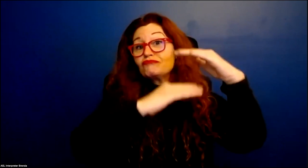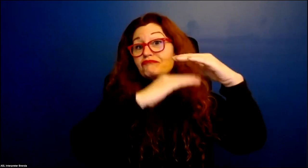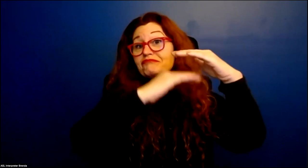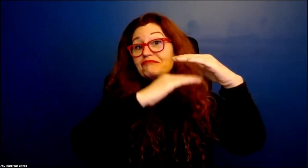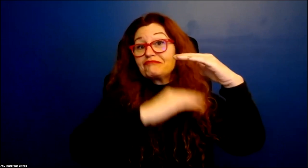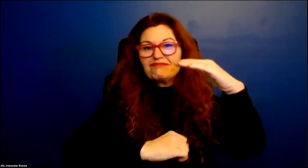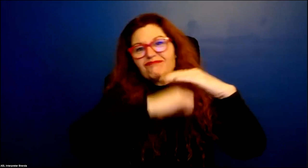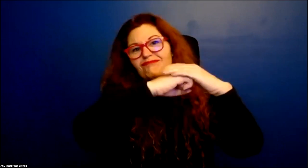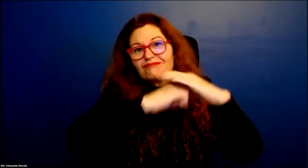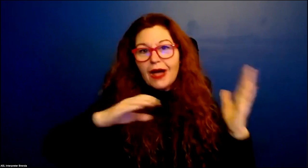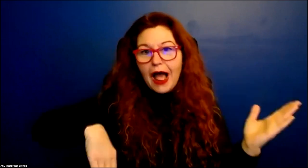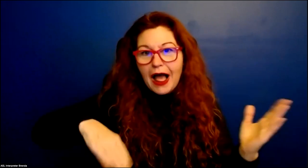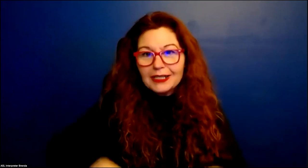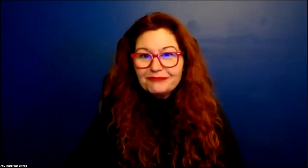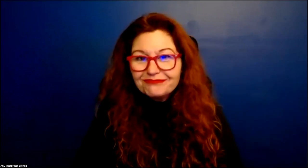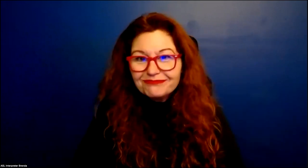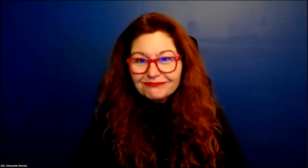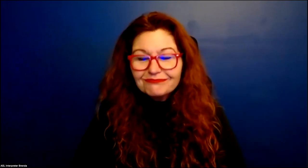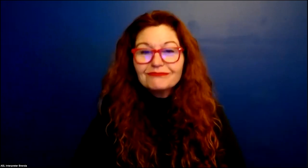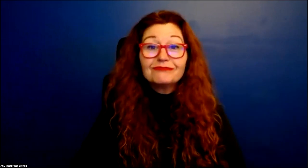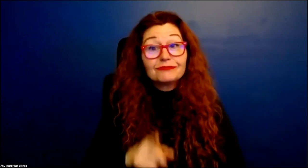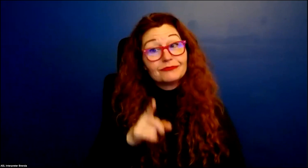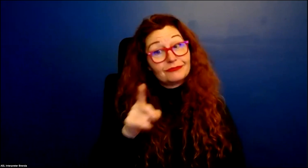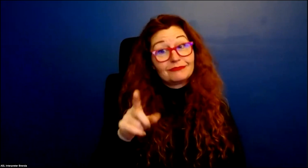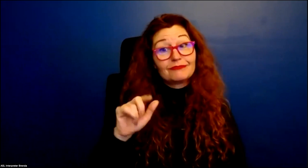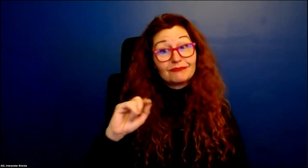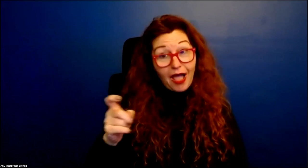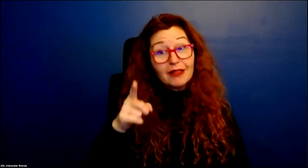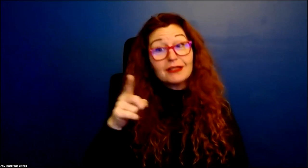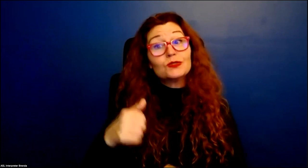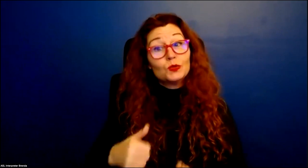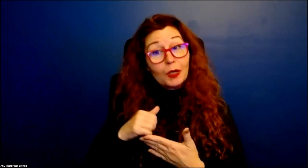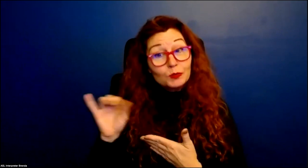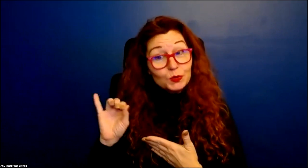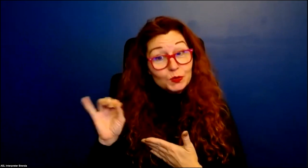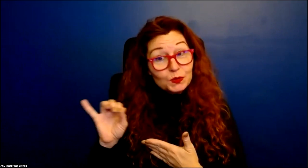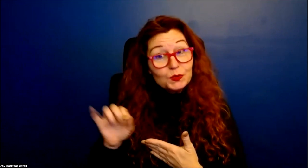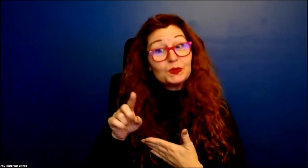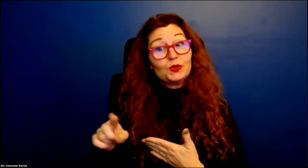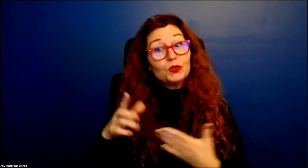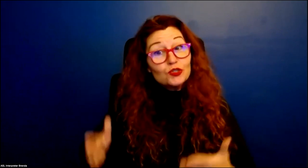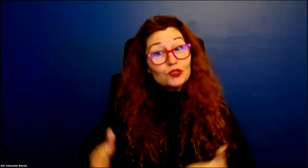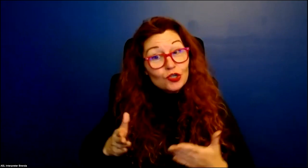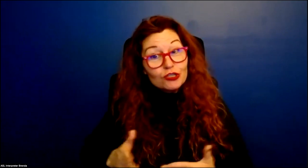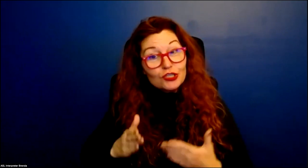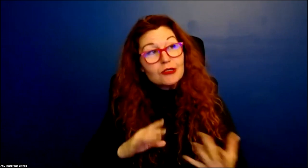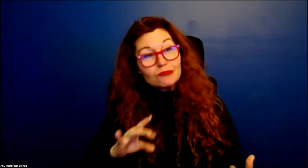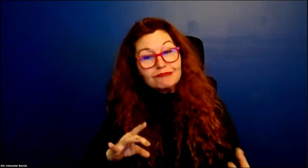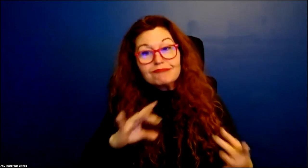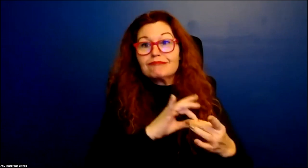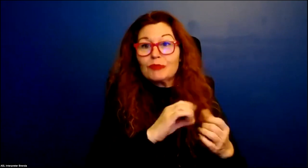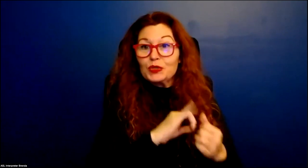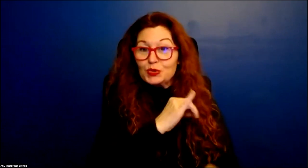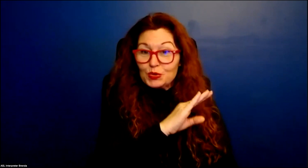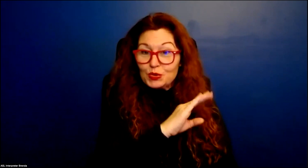Thank you, Alex. And you know what? You helped with this too. You encouraged us to, reach out to Joe, and you made this happen too.